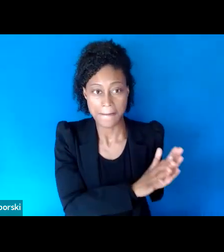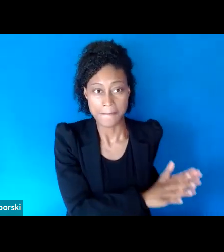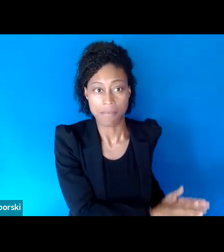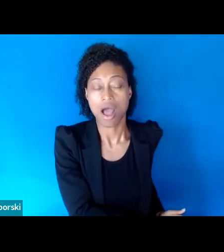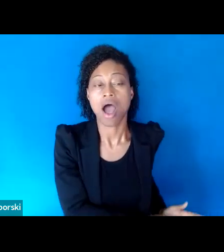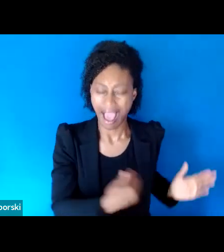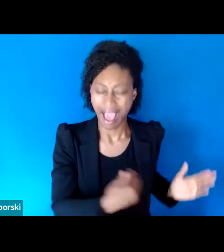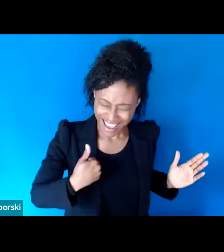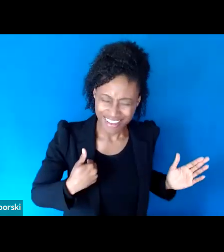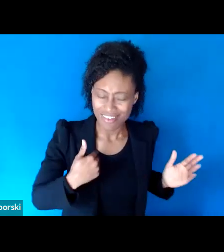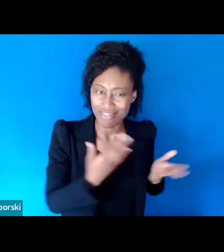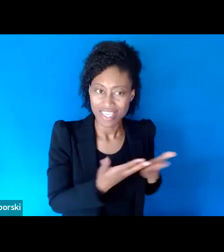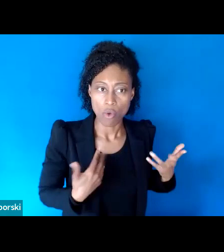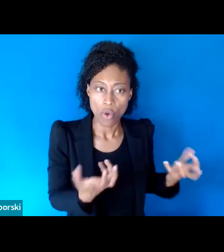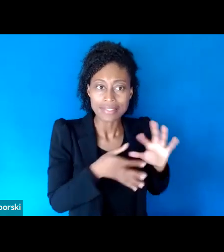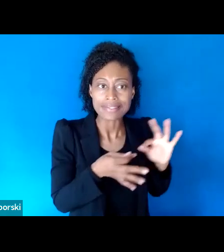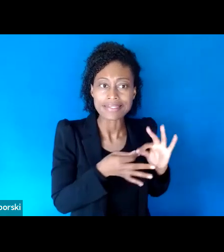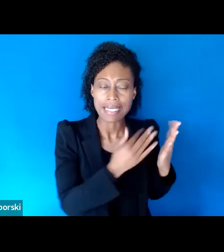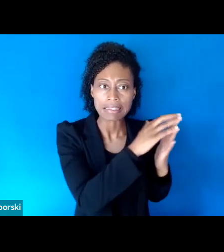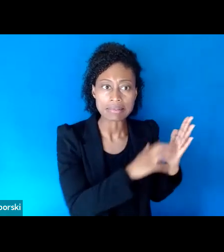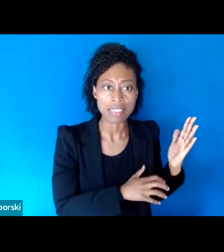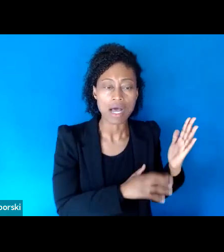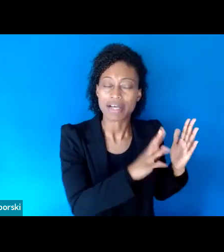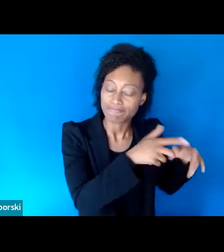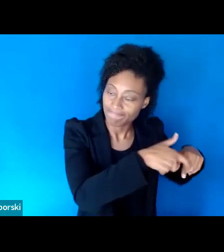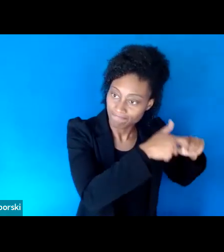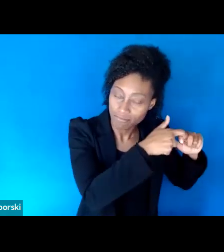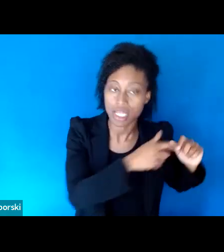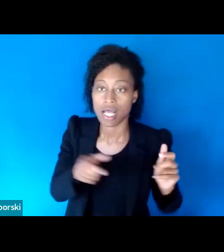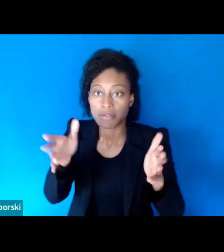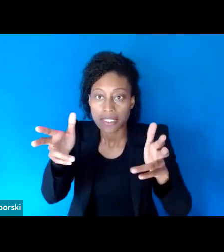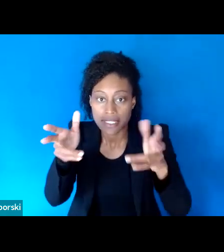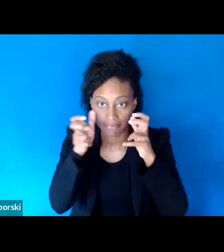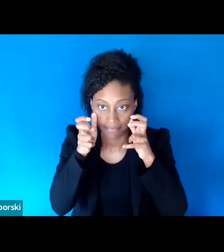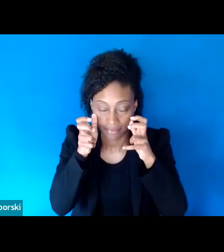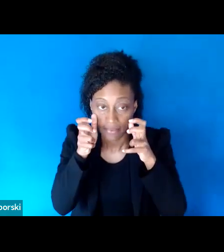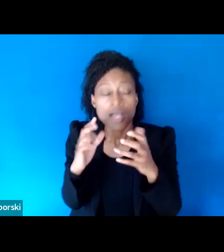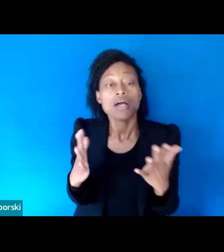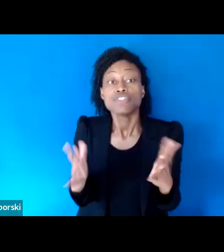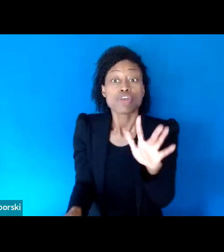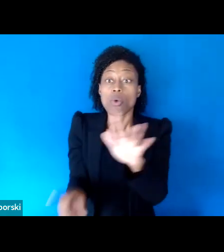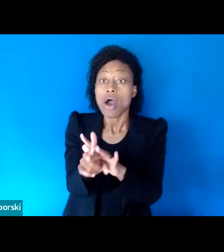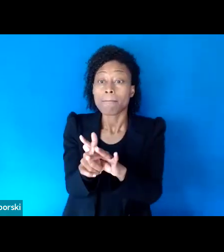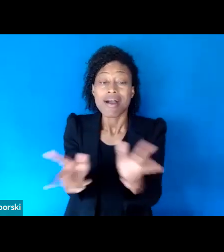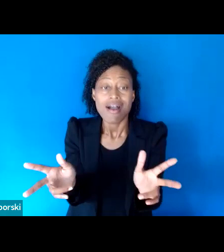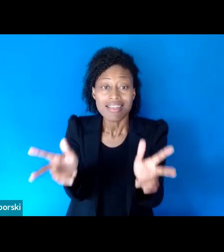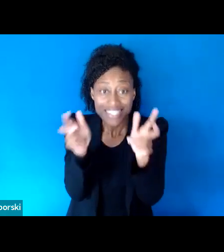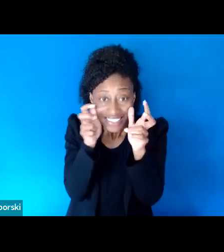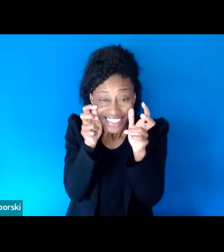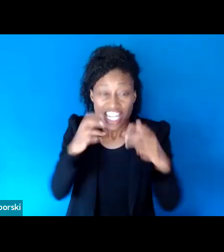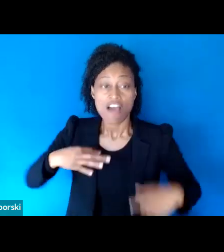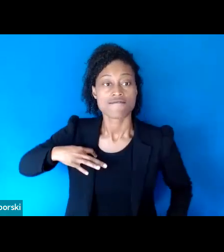talk? So you show up, you listen, volunteer, just giving your